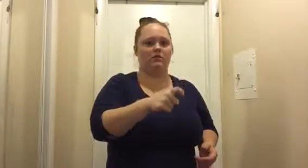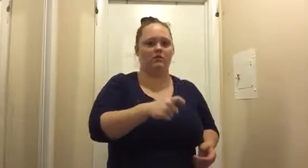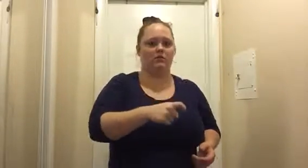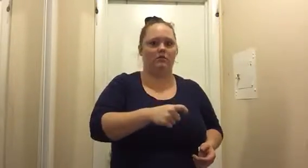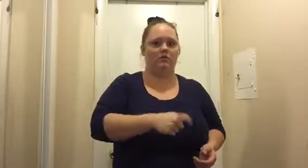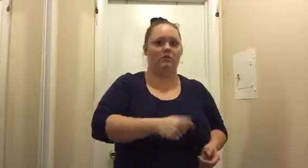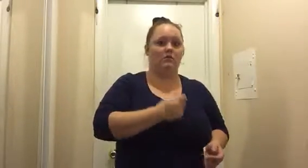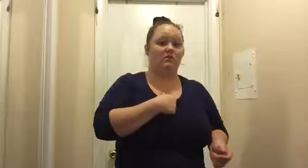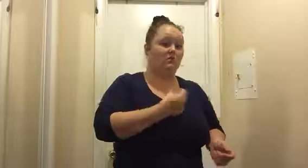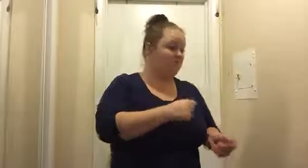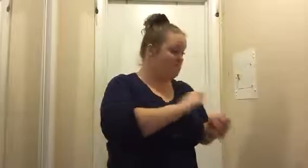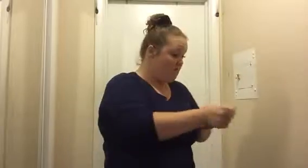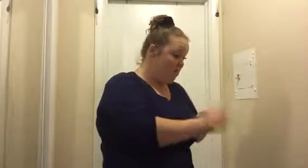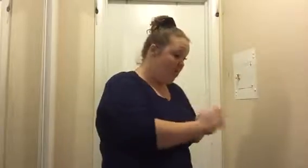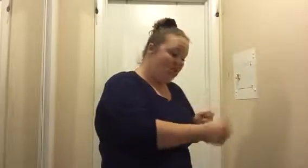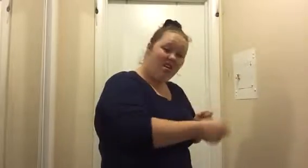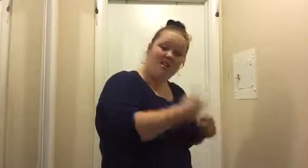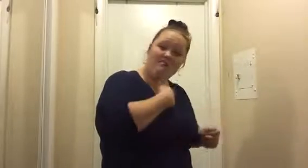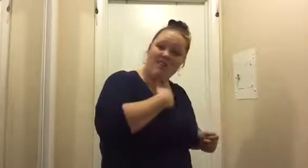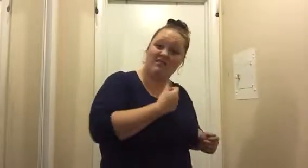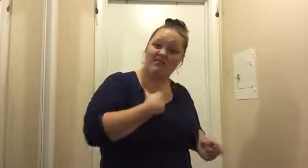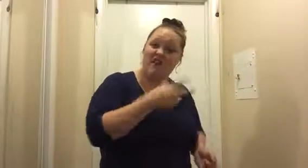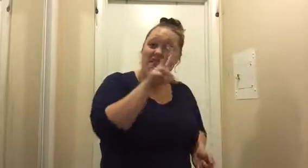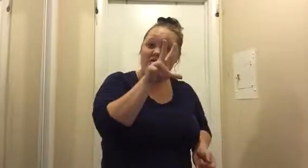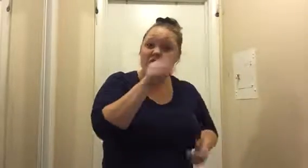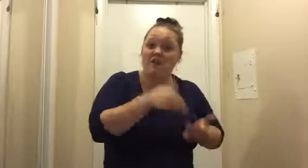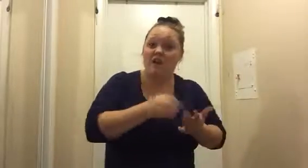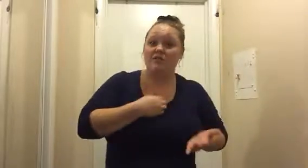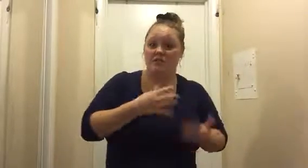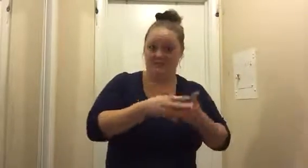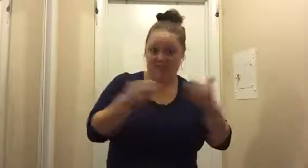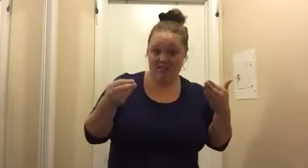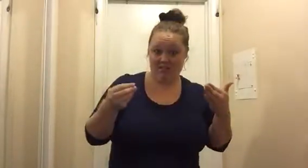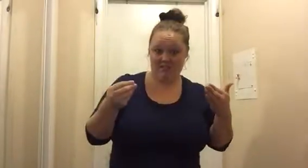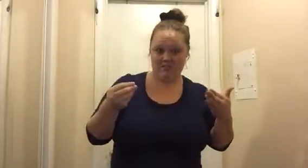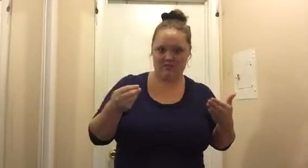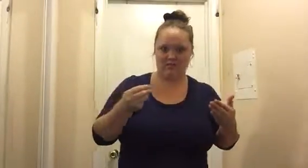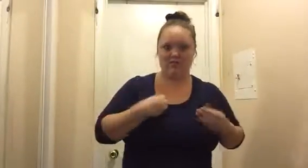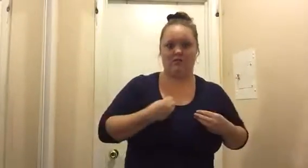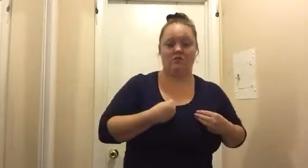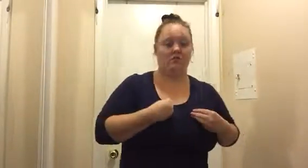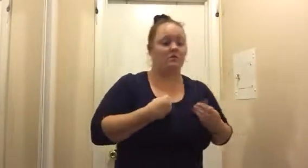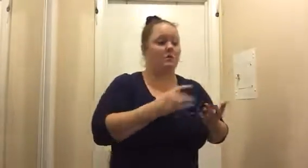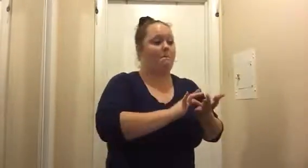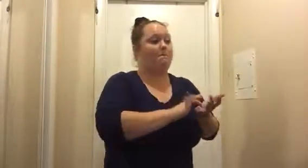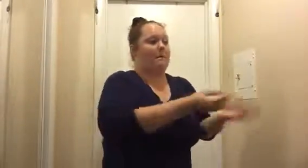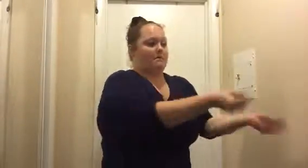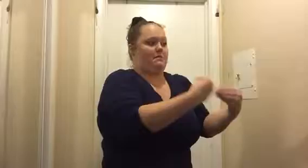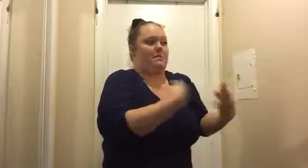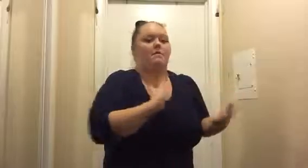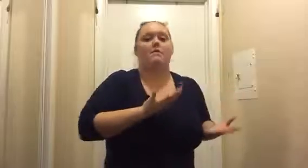$3,000, they finally gave me my medication that I needed to stop shaking. At that point, I felt so